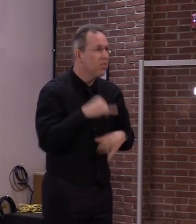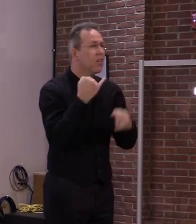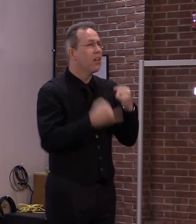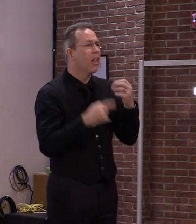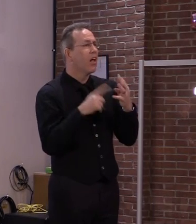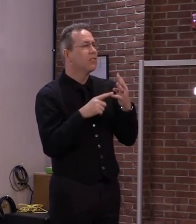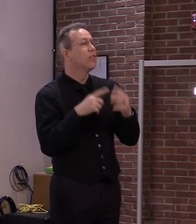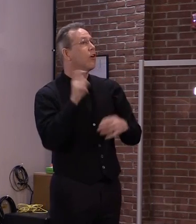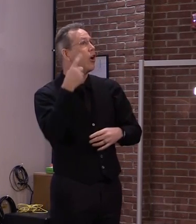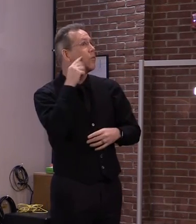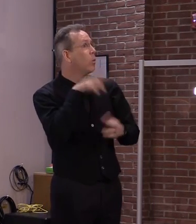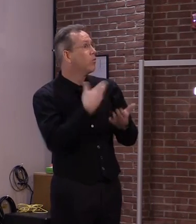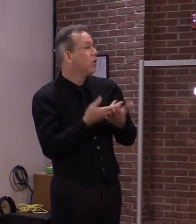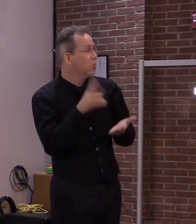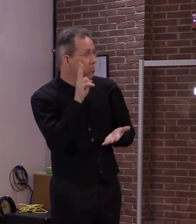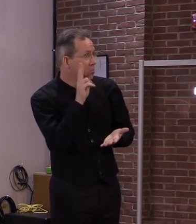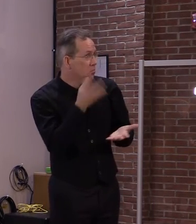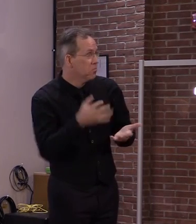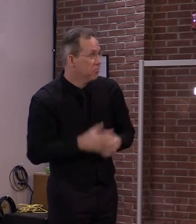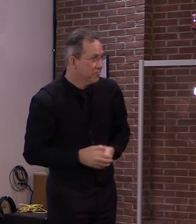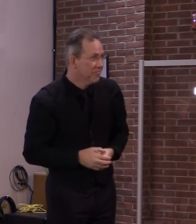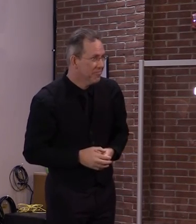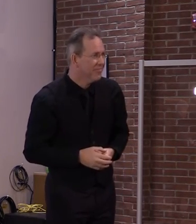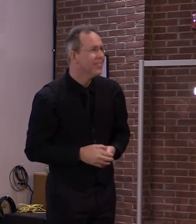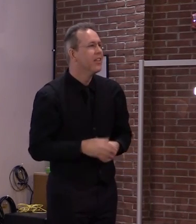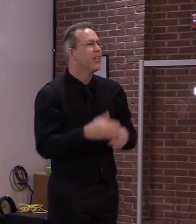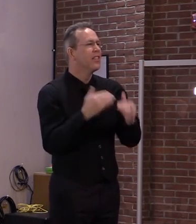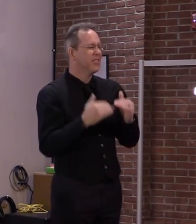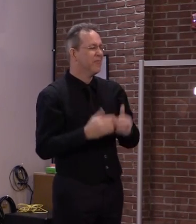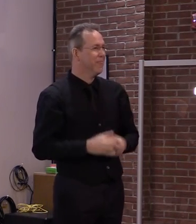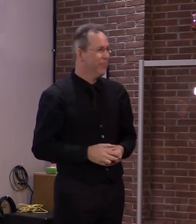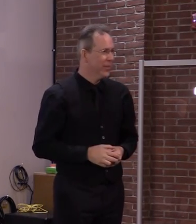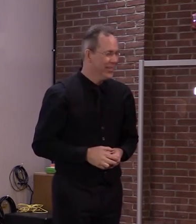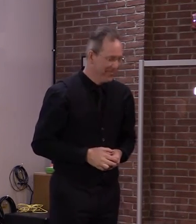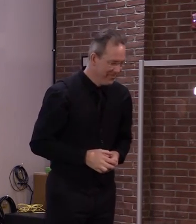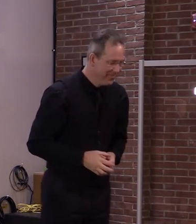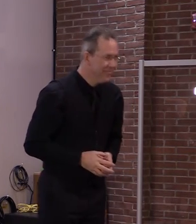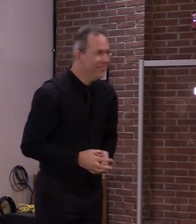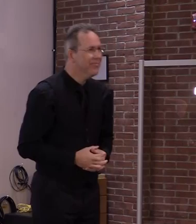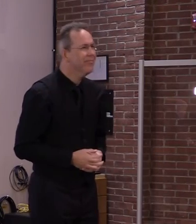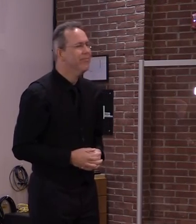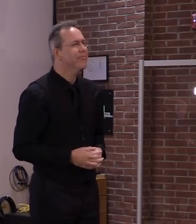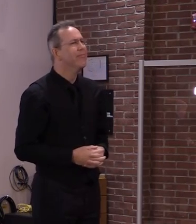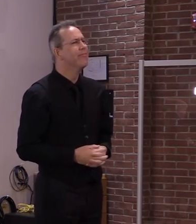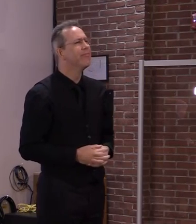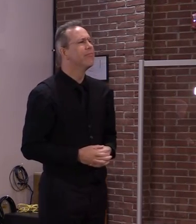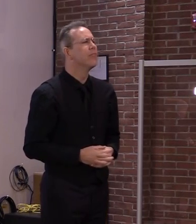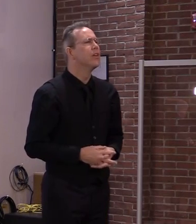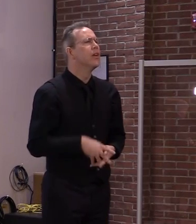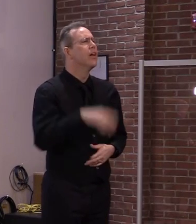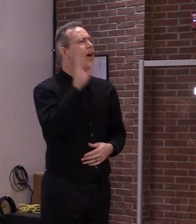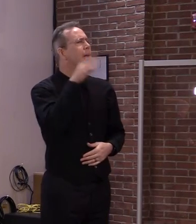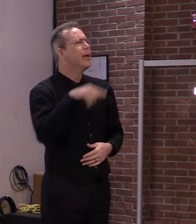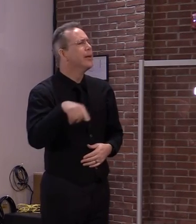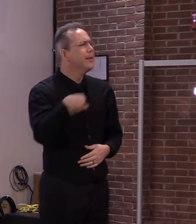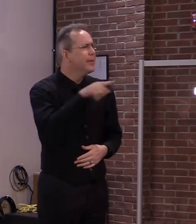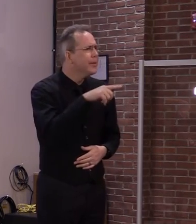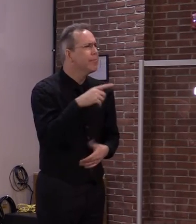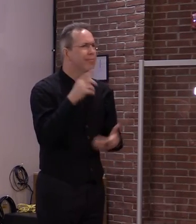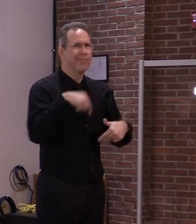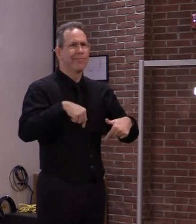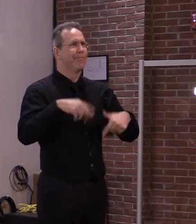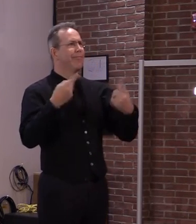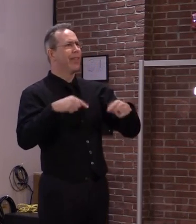officials. As many of you know, vaccinating Vermonters can and will help us emerge from the pandemic